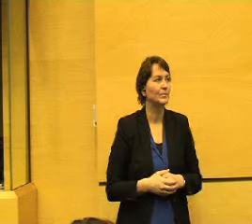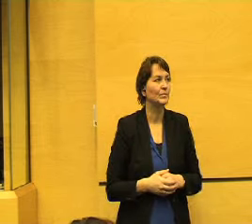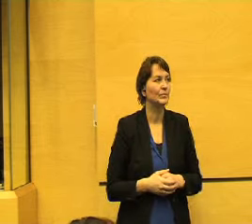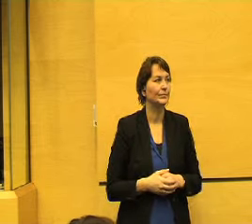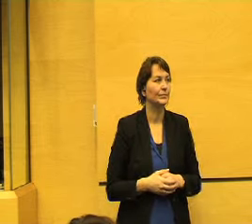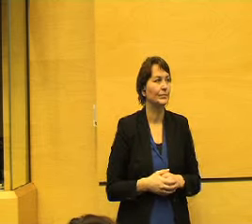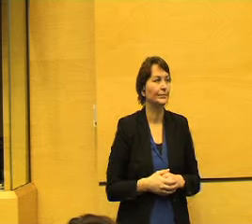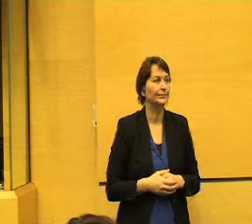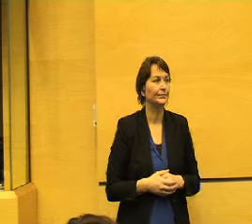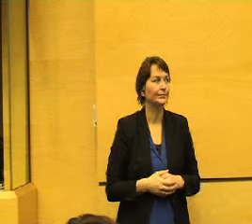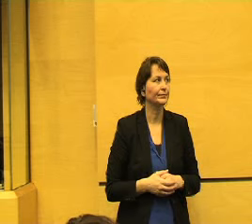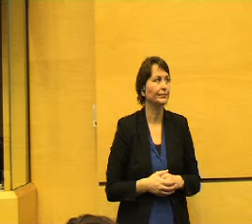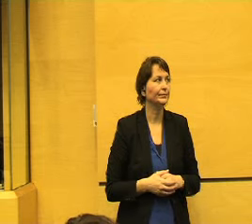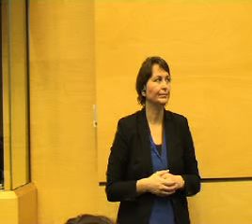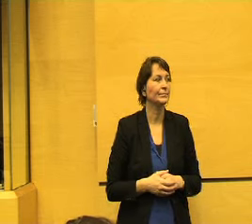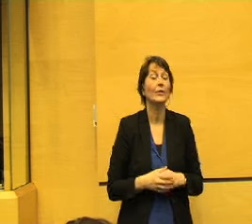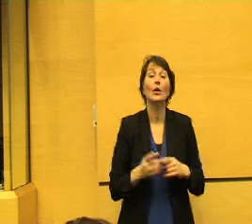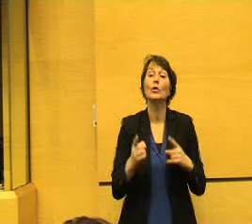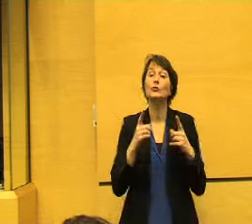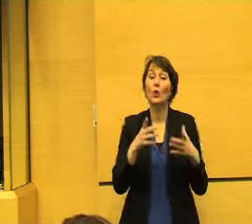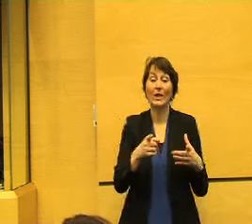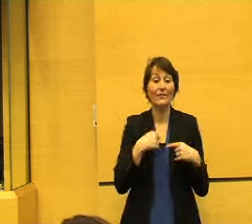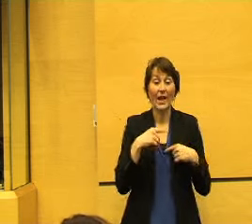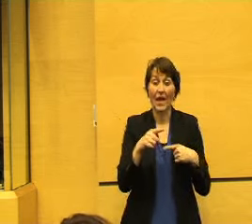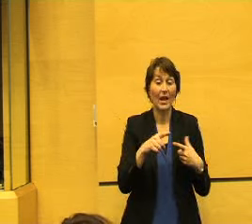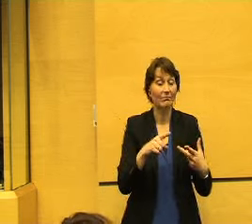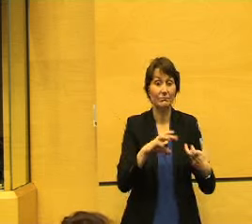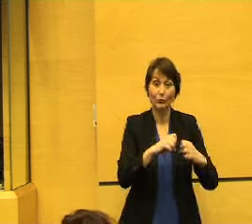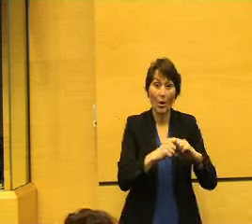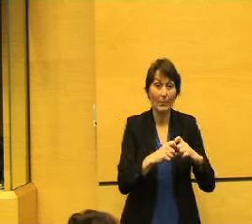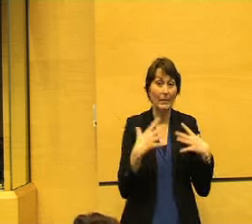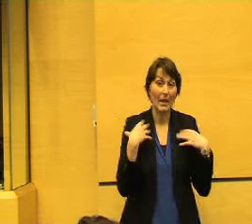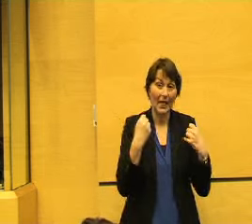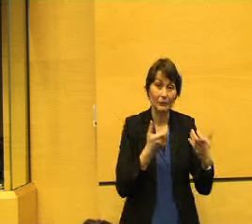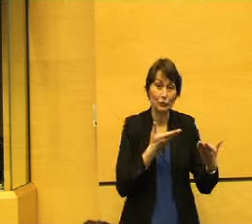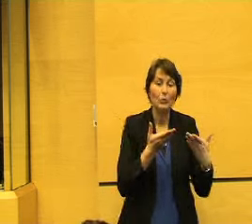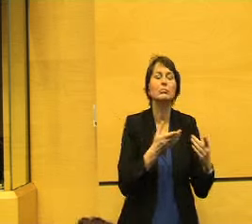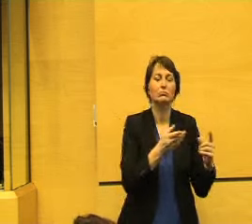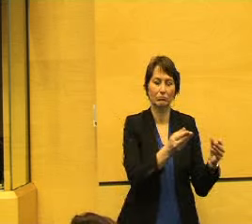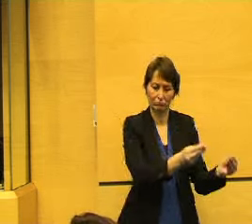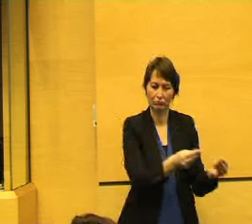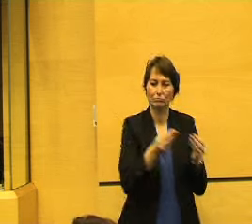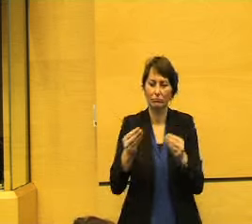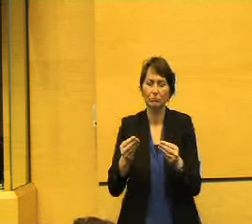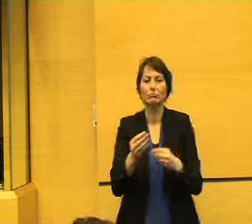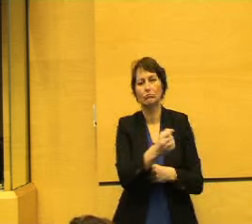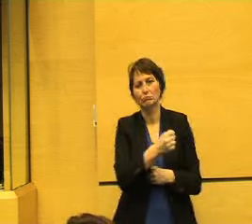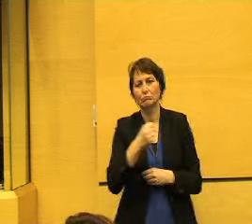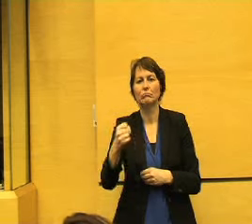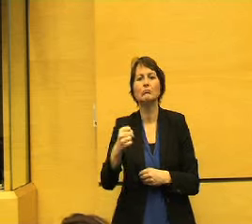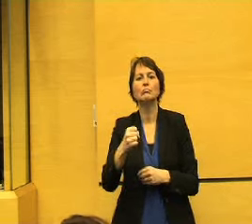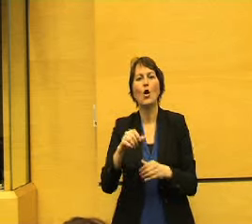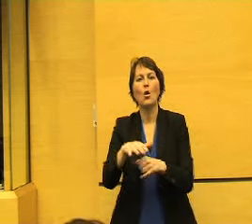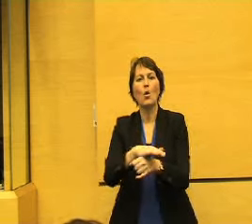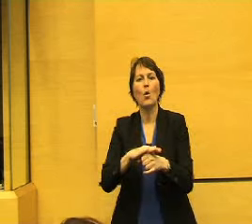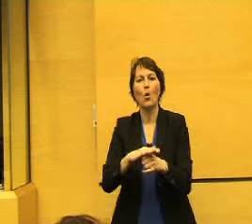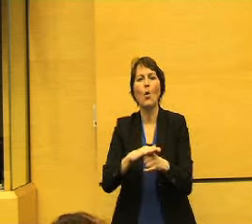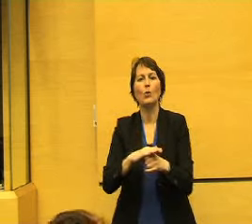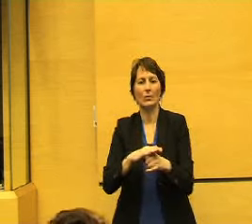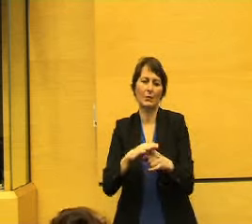be referred to local public hospitals. Several agencies, both government and civil